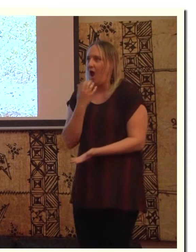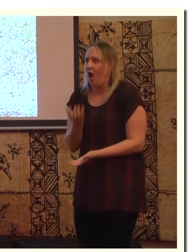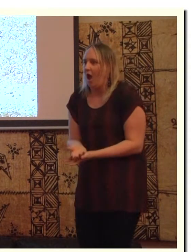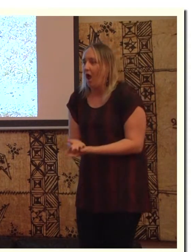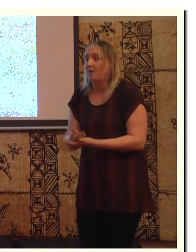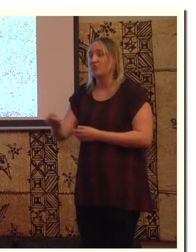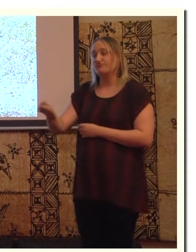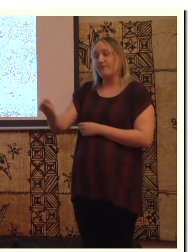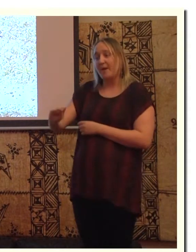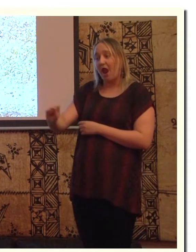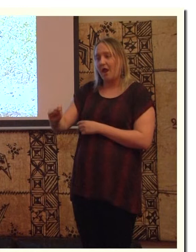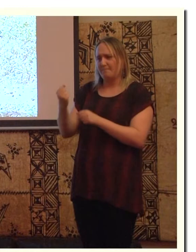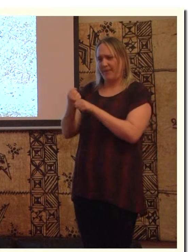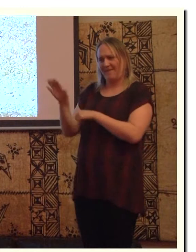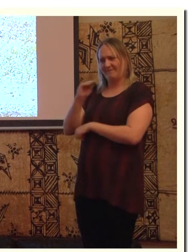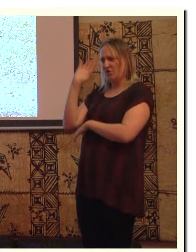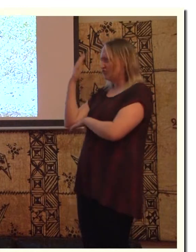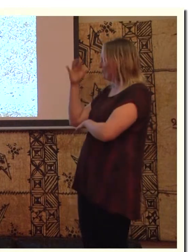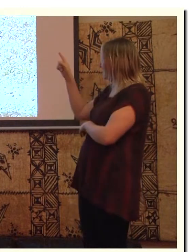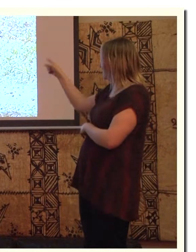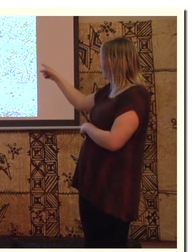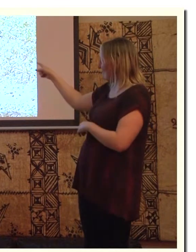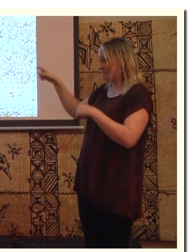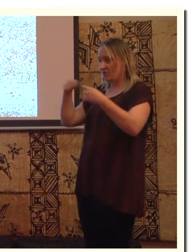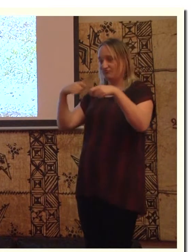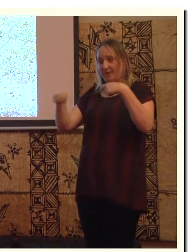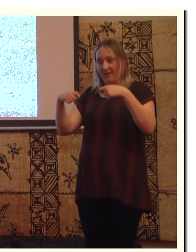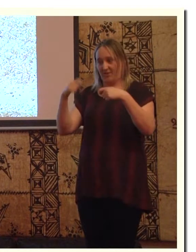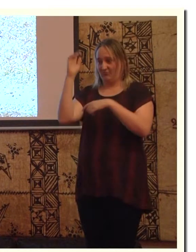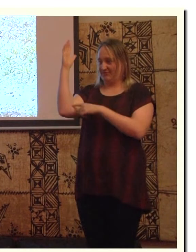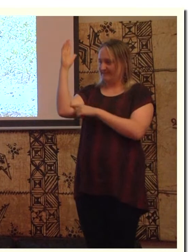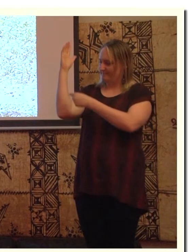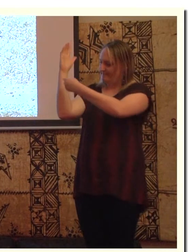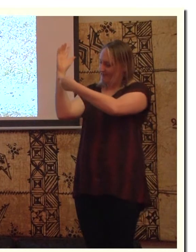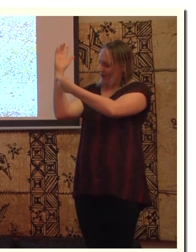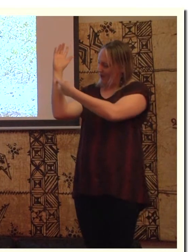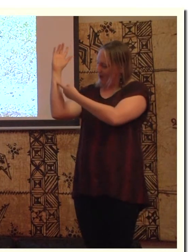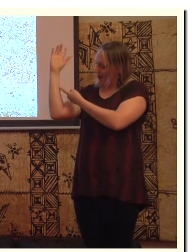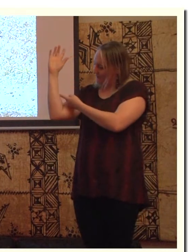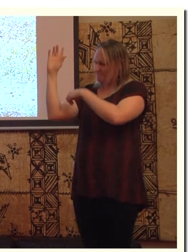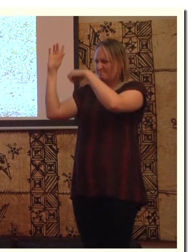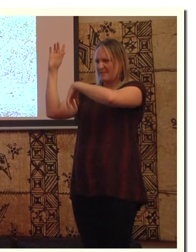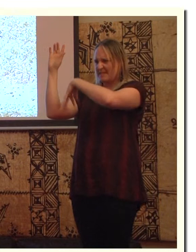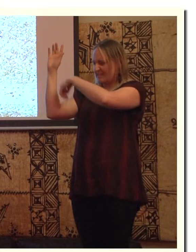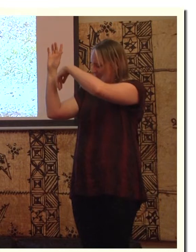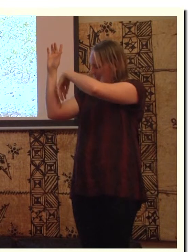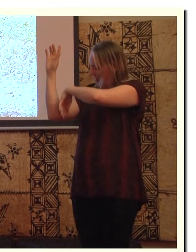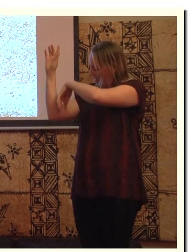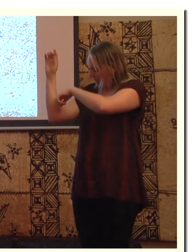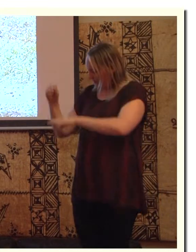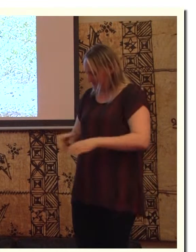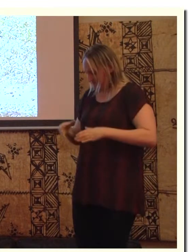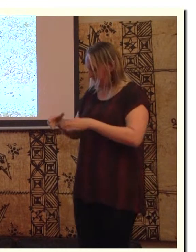Maybe you're wondering what this tree, lots of people are really amazed. This is how you make rubber. They make a